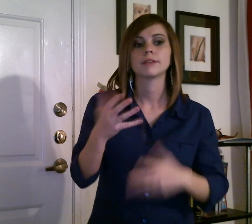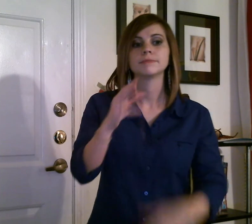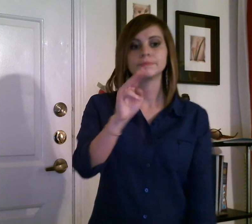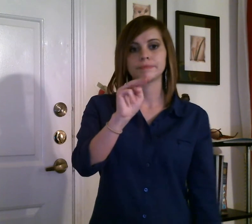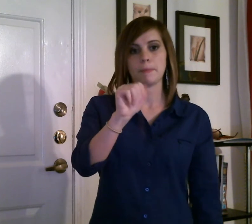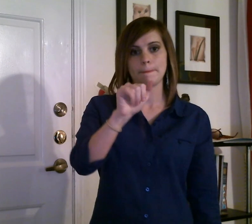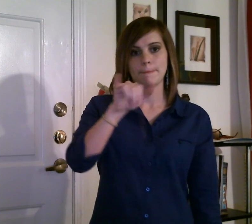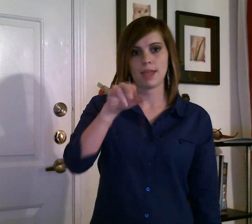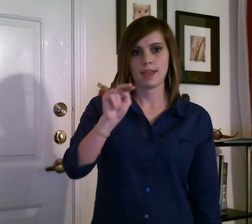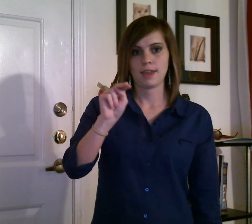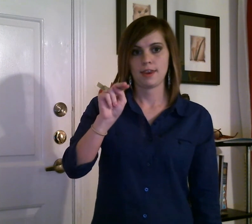Main